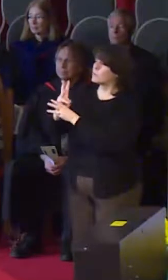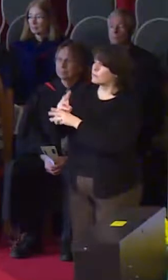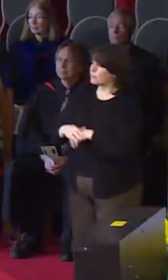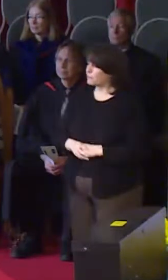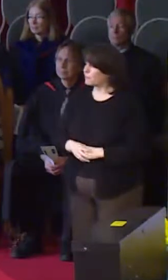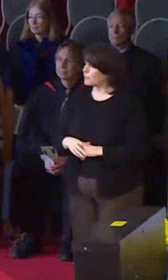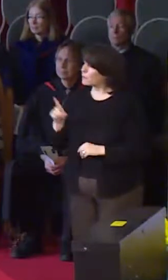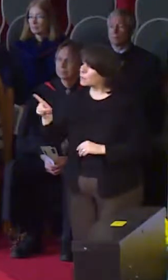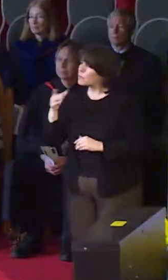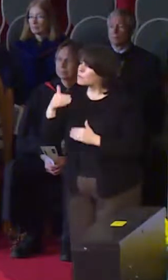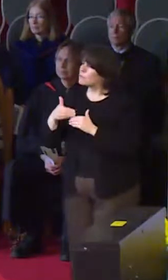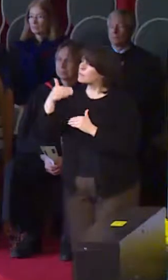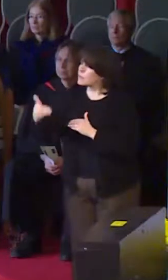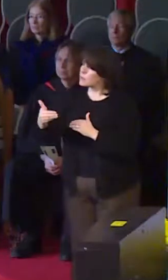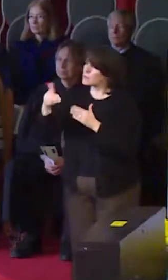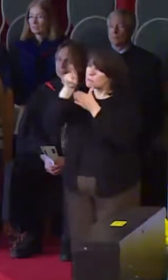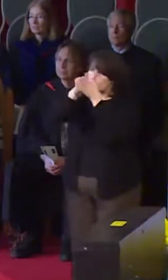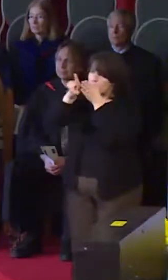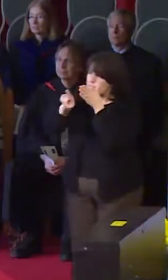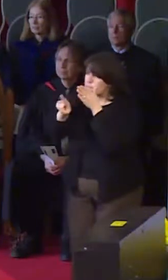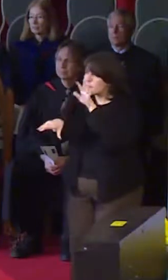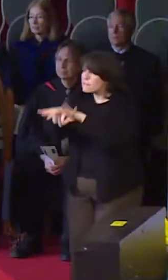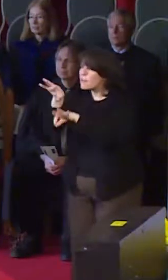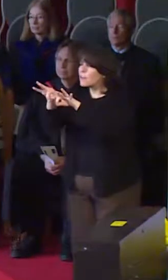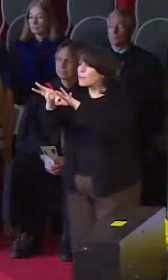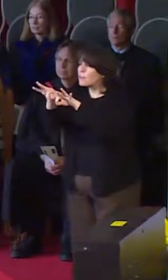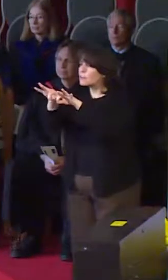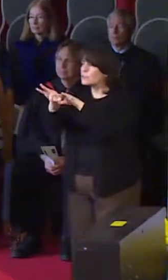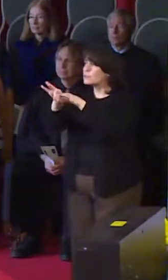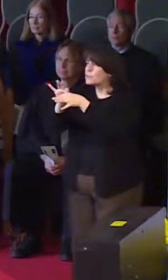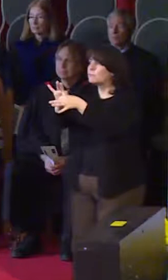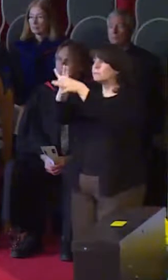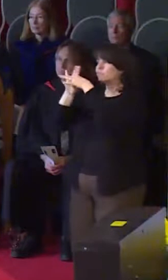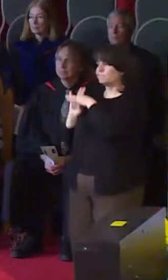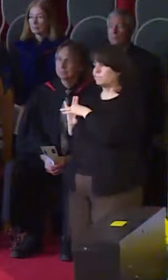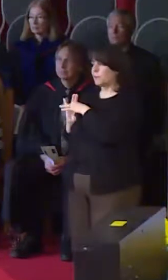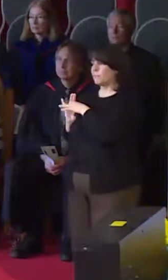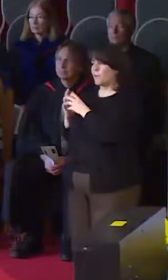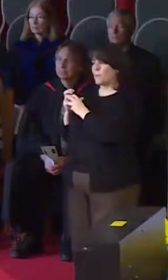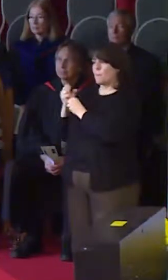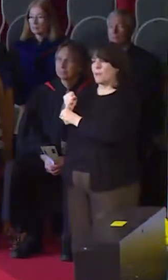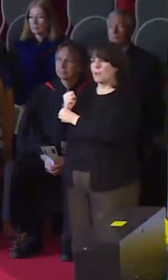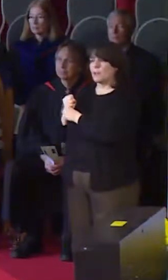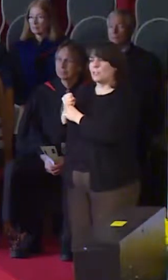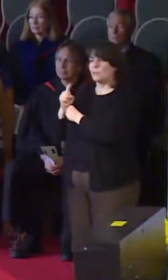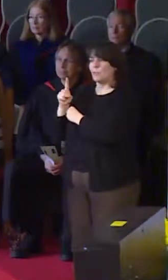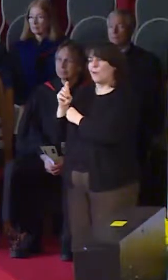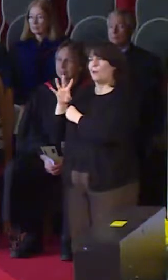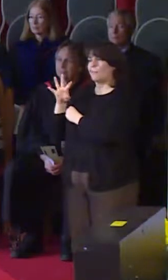should be grounded in and guided by these timeless values that we have held for 150 years.